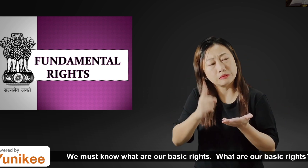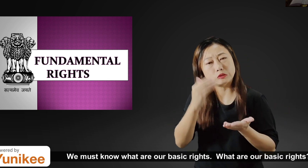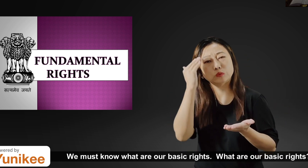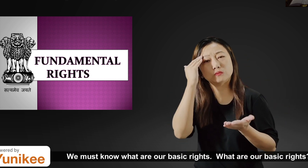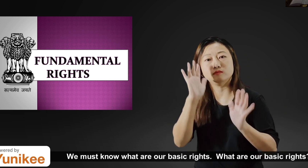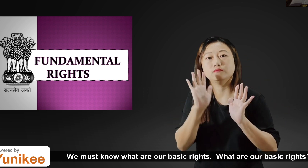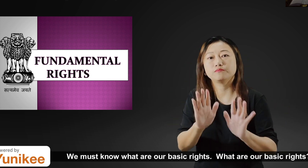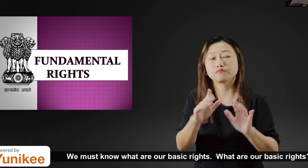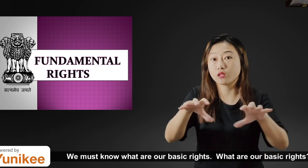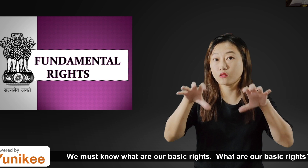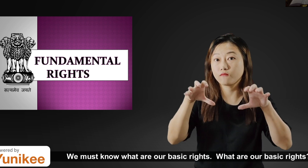rights